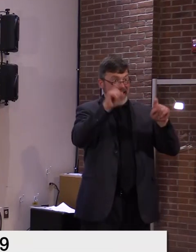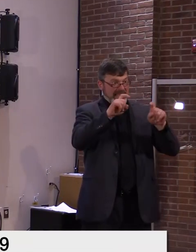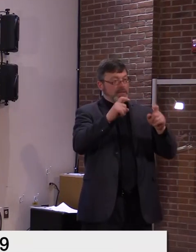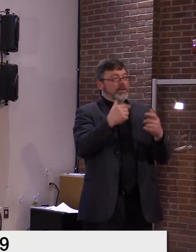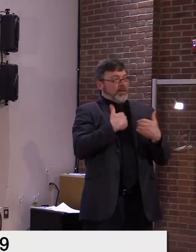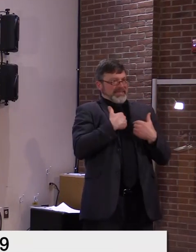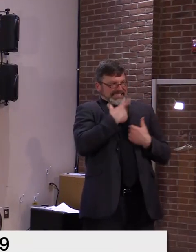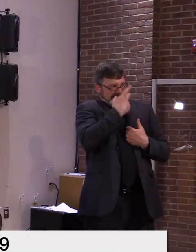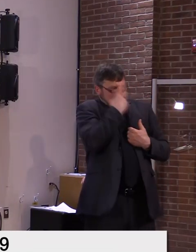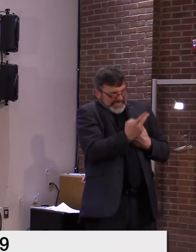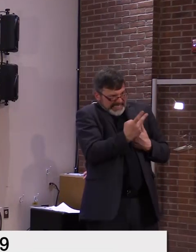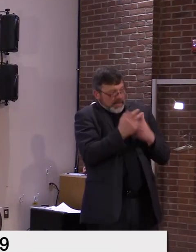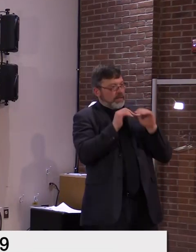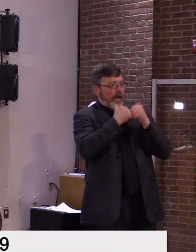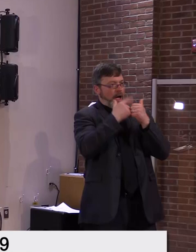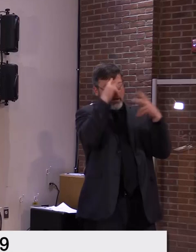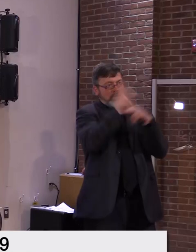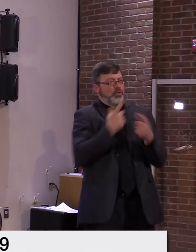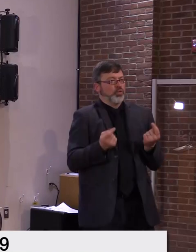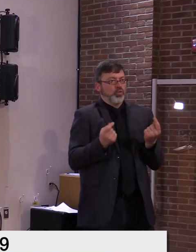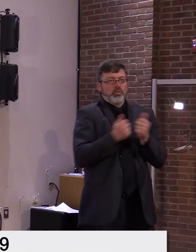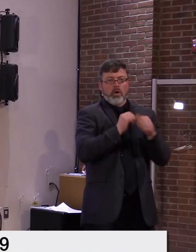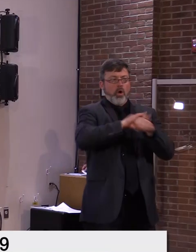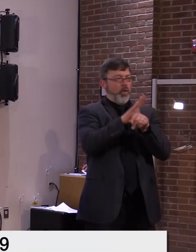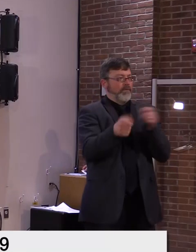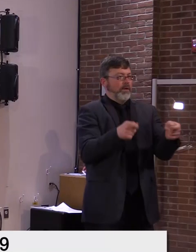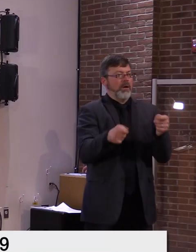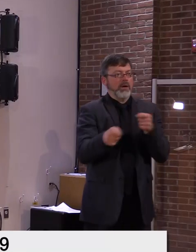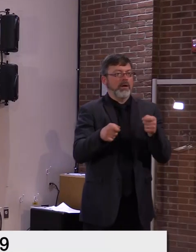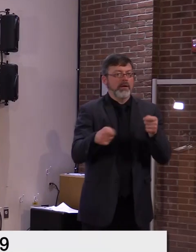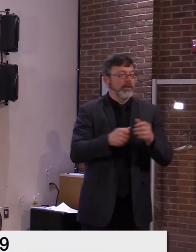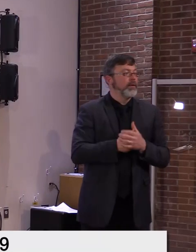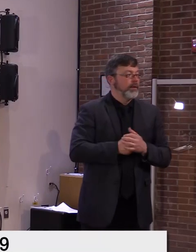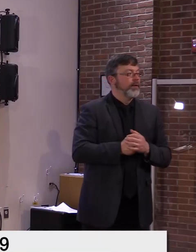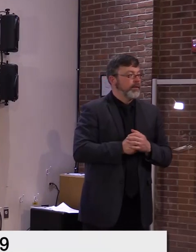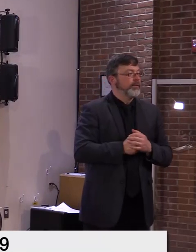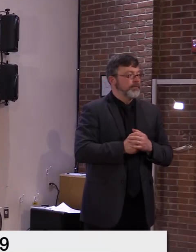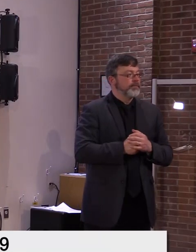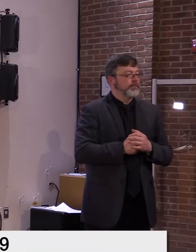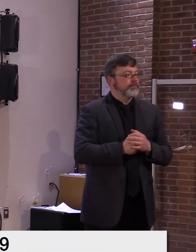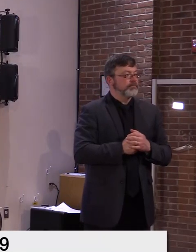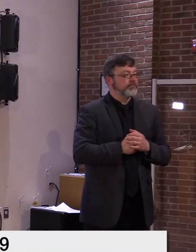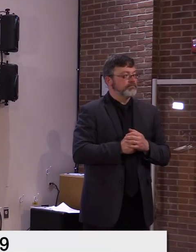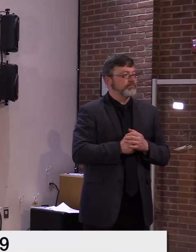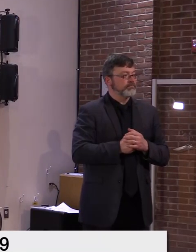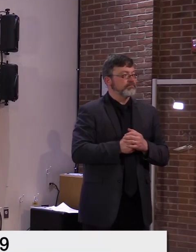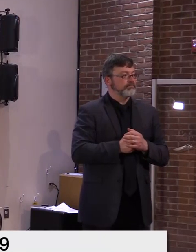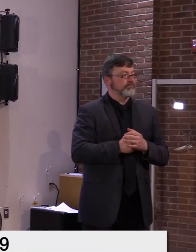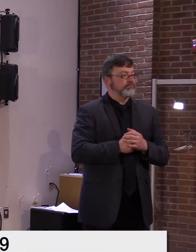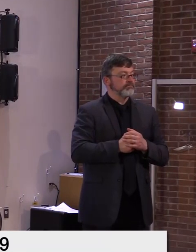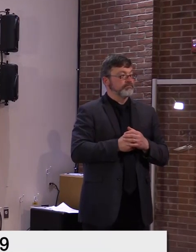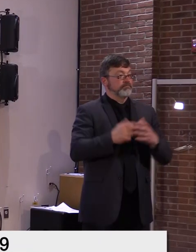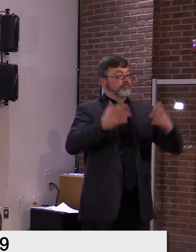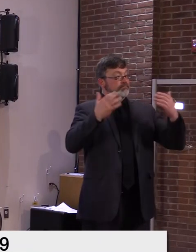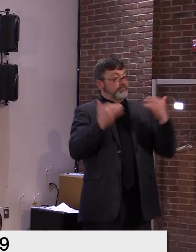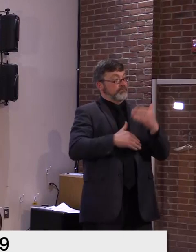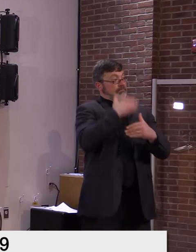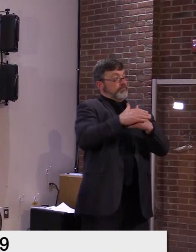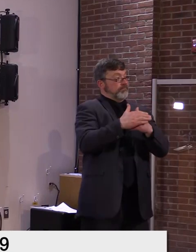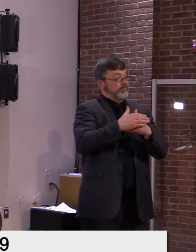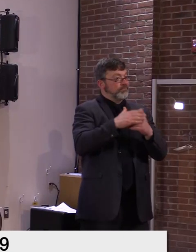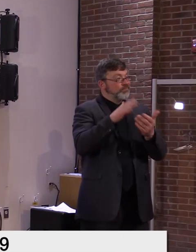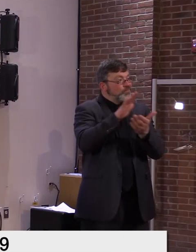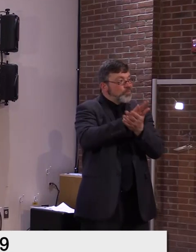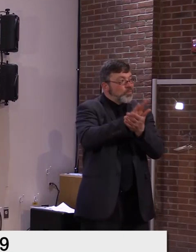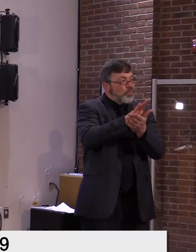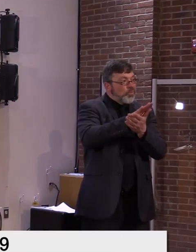healthvermont.gov/COVID-19. On this same note, I'd like to remind students and families who may have school vacation coming up to review